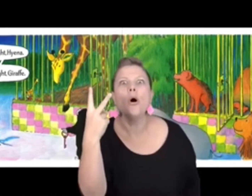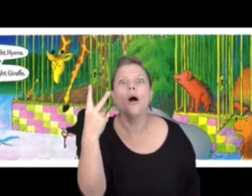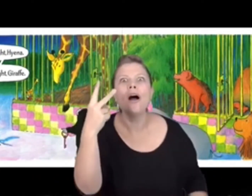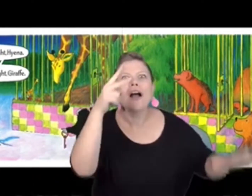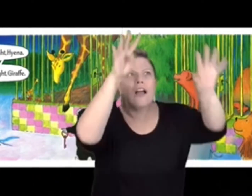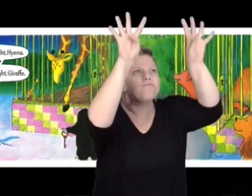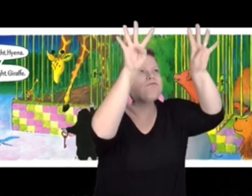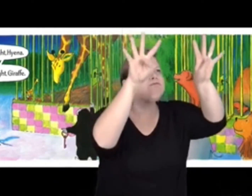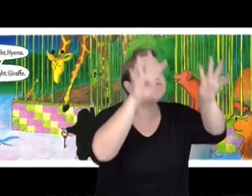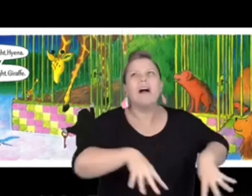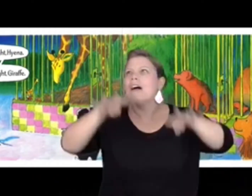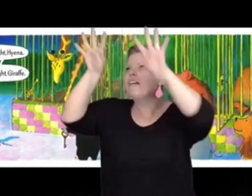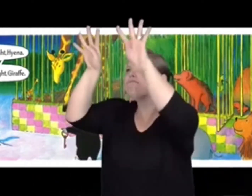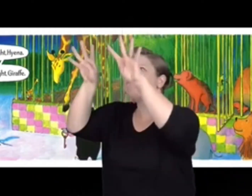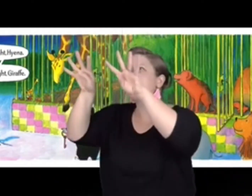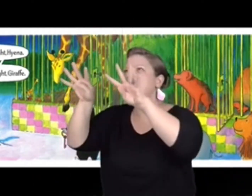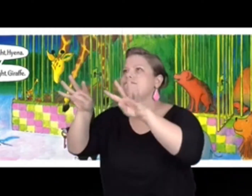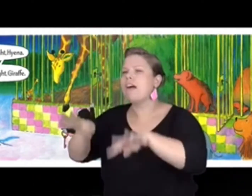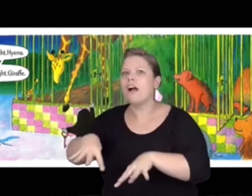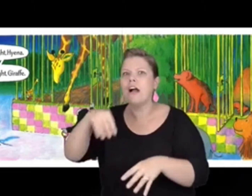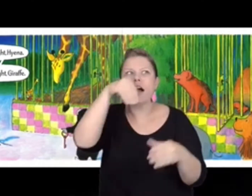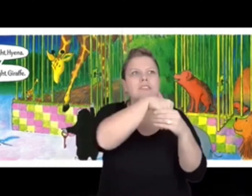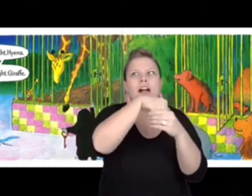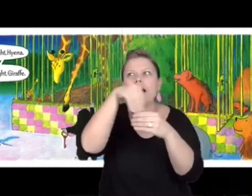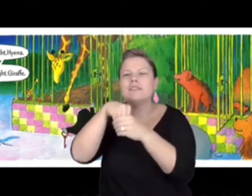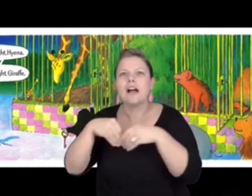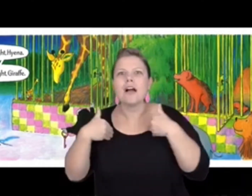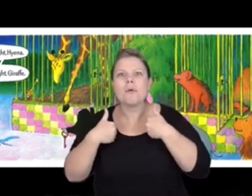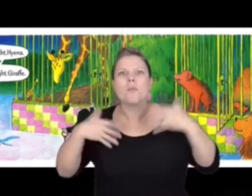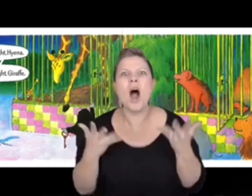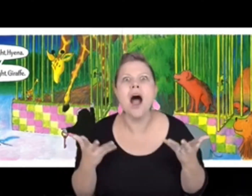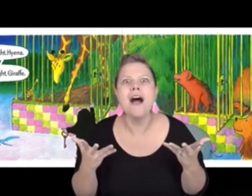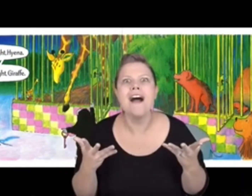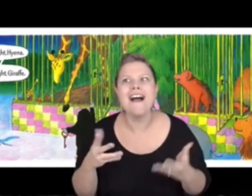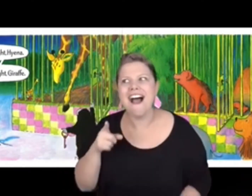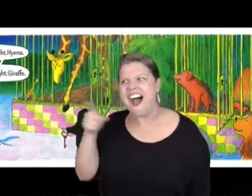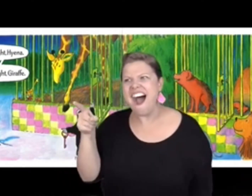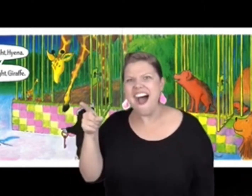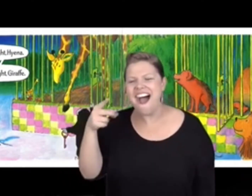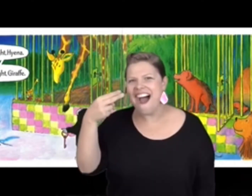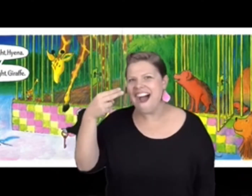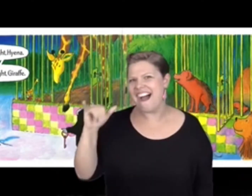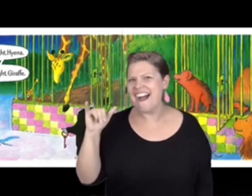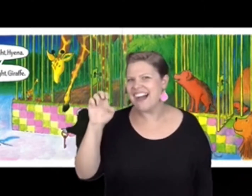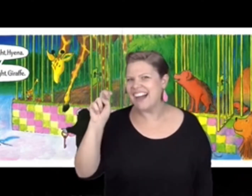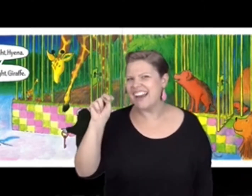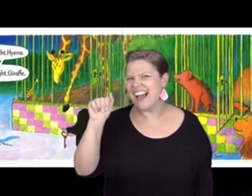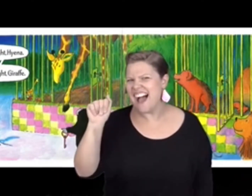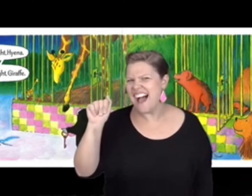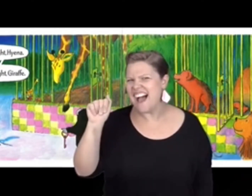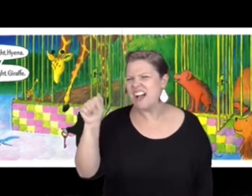The next cages, there was 2. There was a hyena,